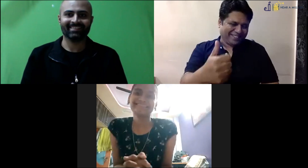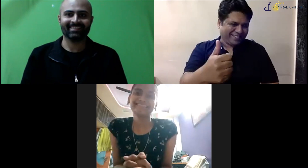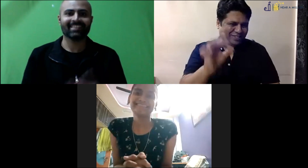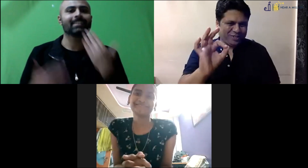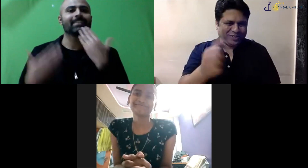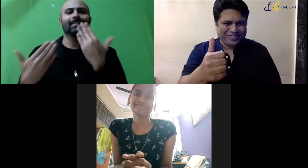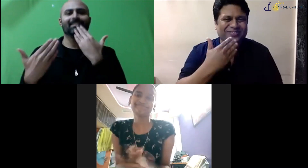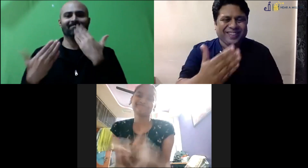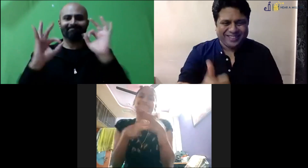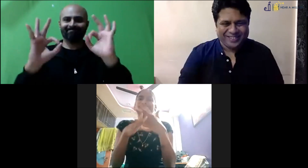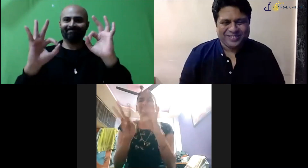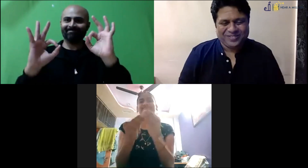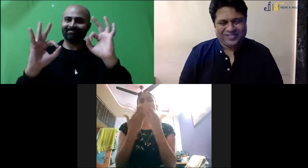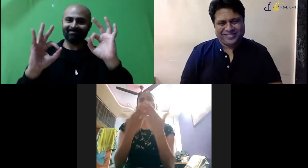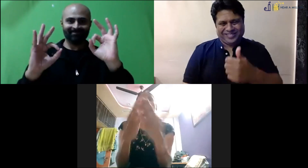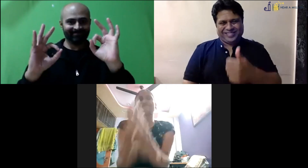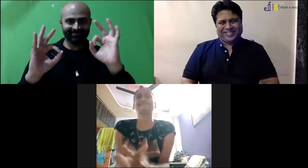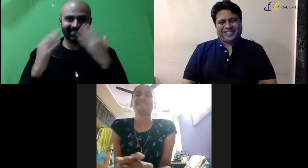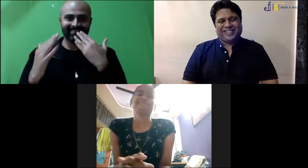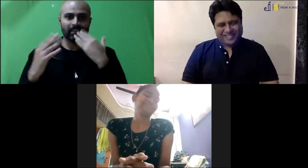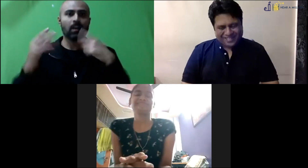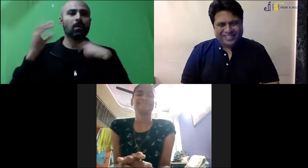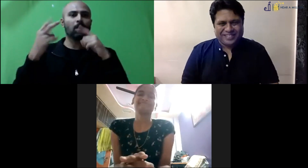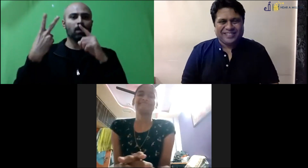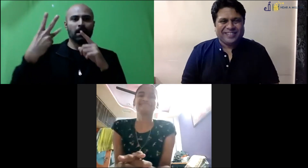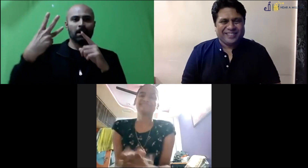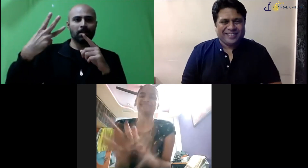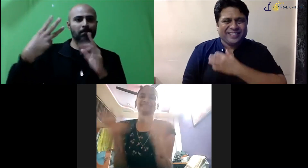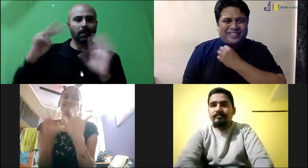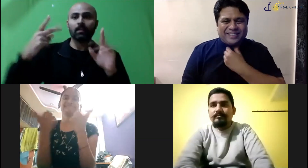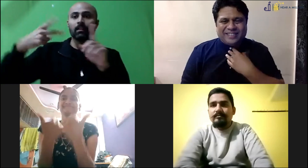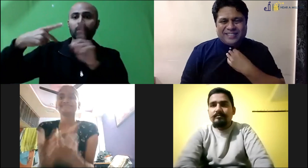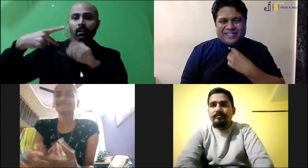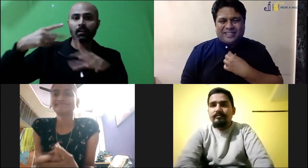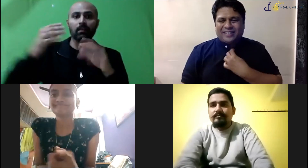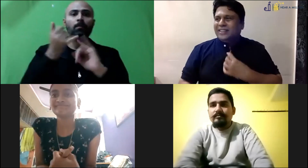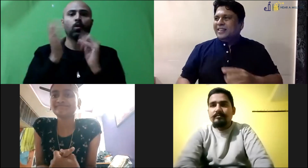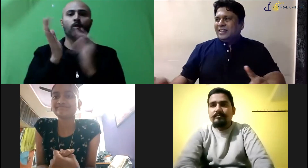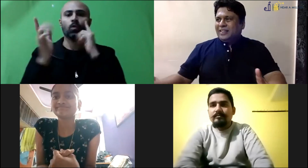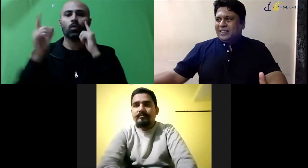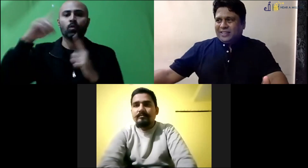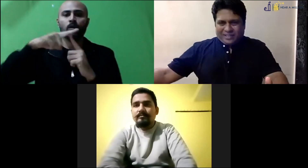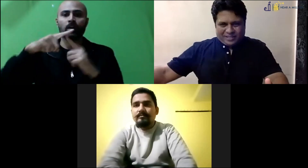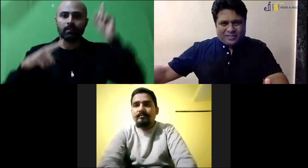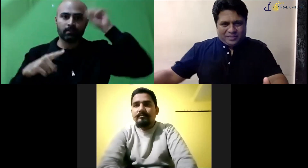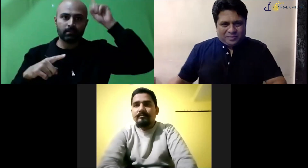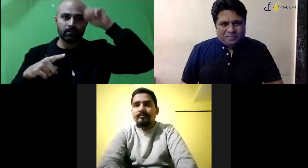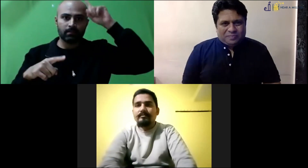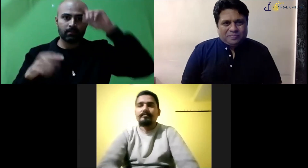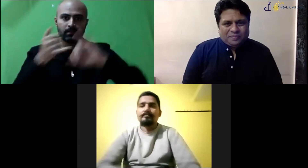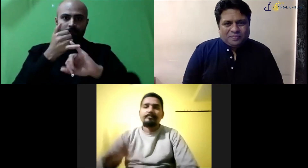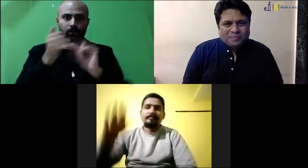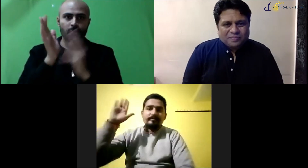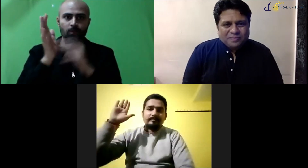there. Okay, thank you so much for letting me know. This is great. Thanks so much. Okay, so another person is